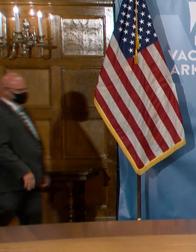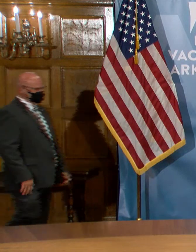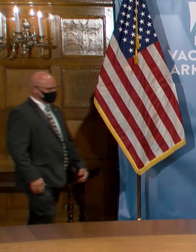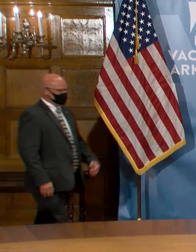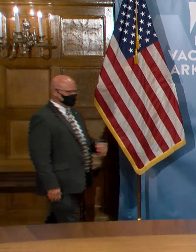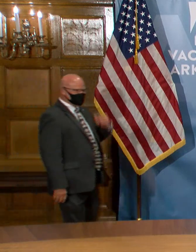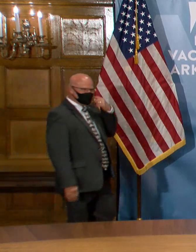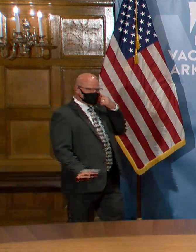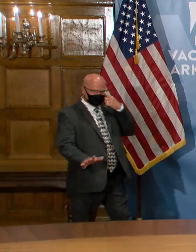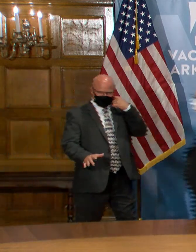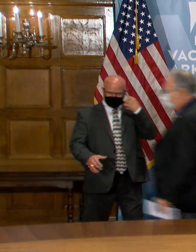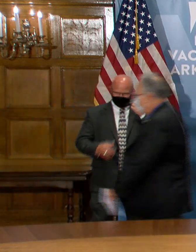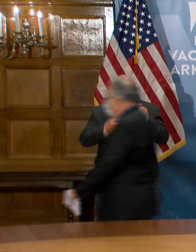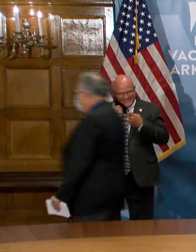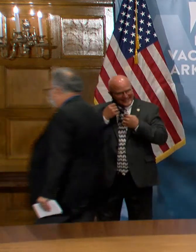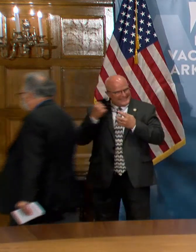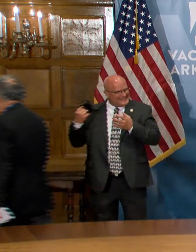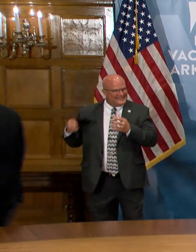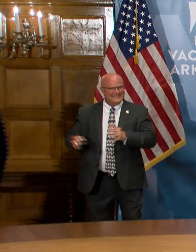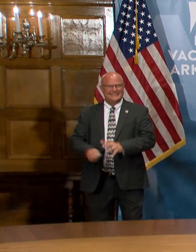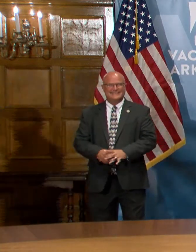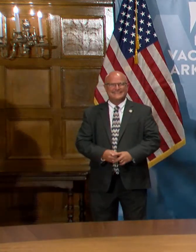Hello, Eddie. Good afternoon, Governor.